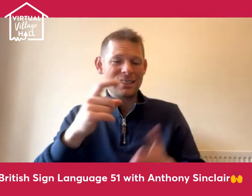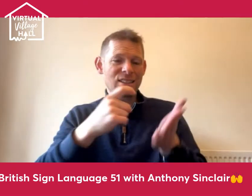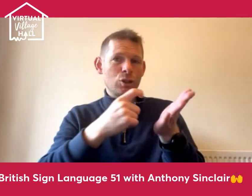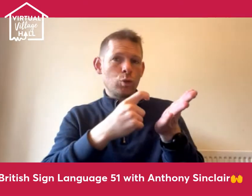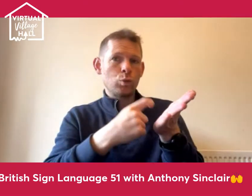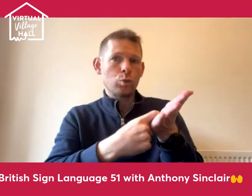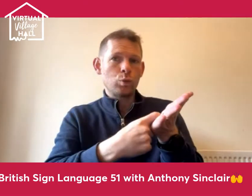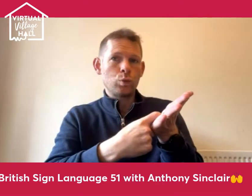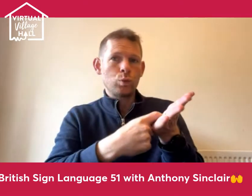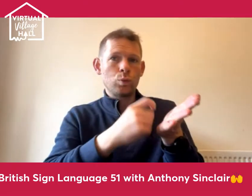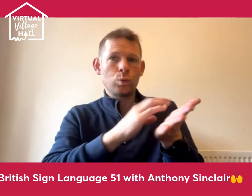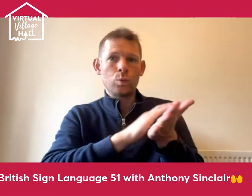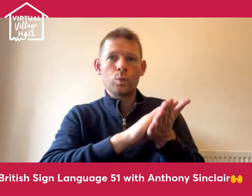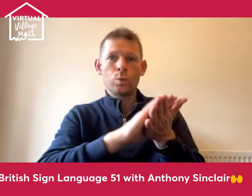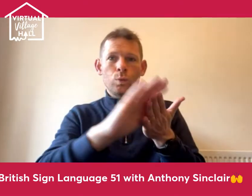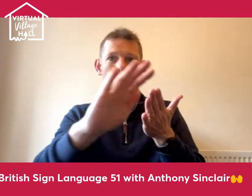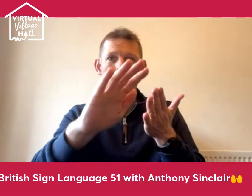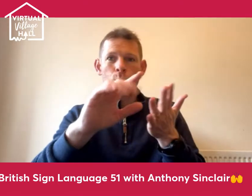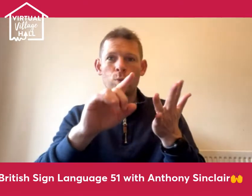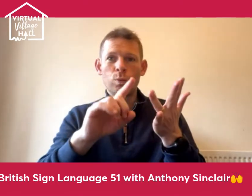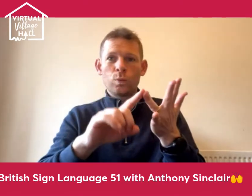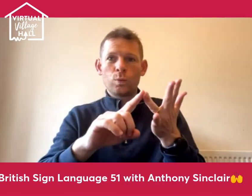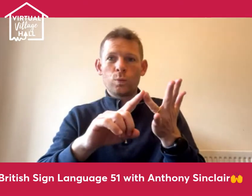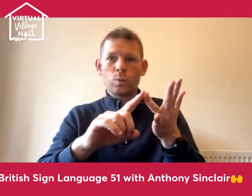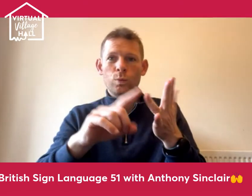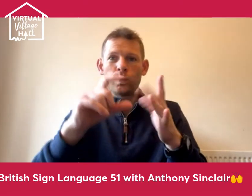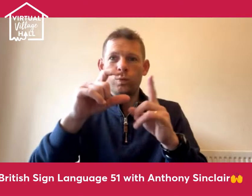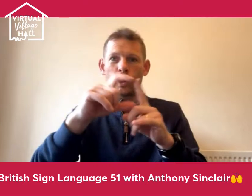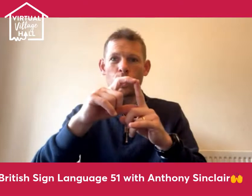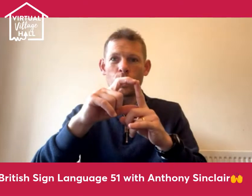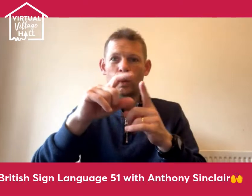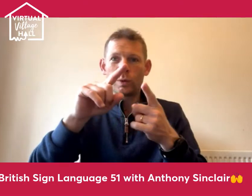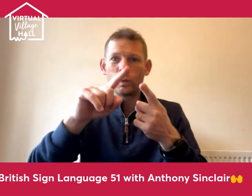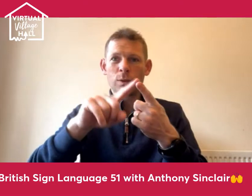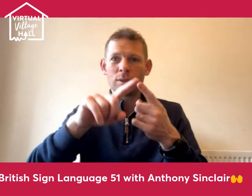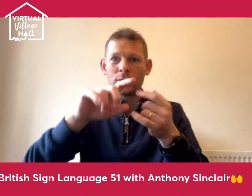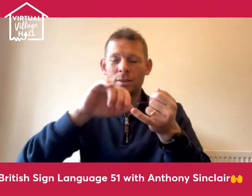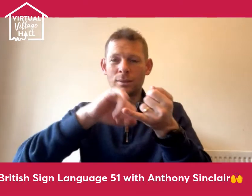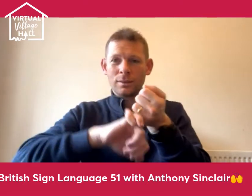So the name of the island is Rhodes.